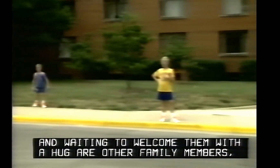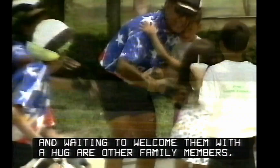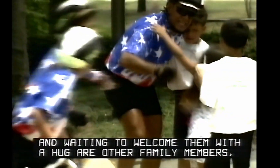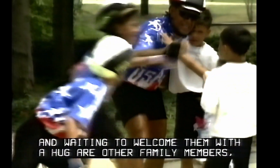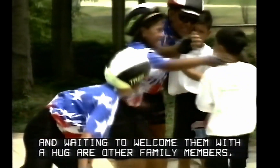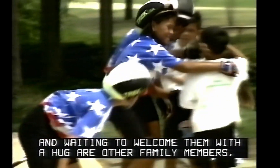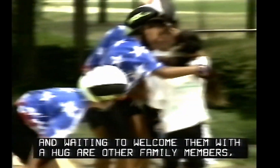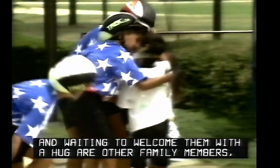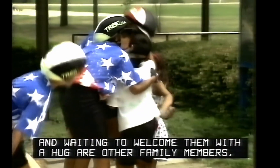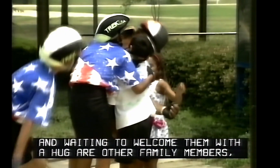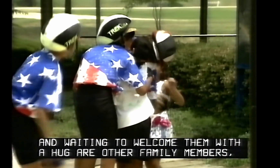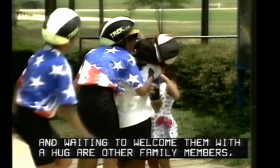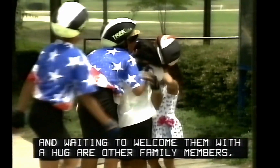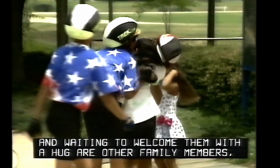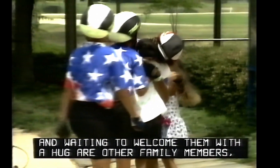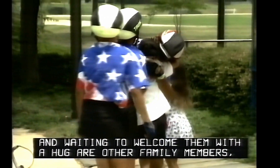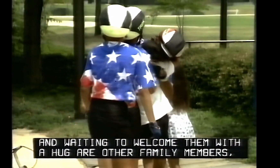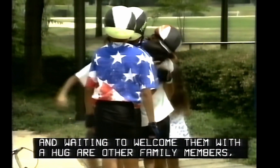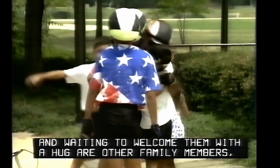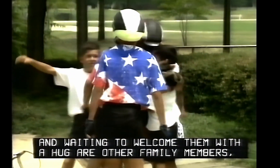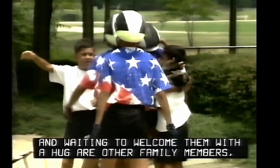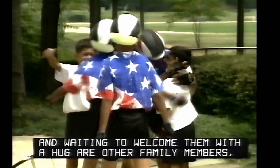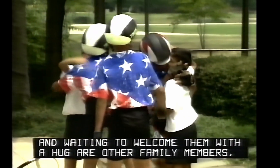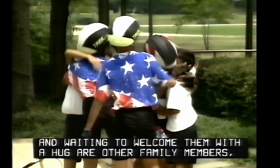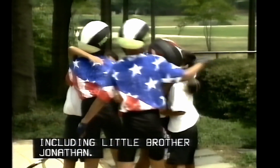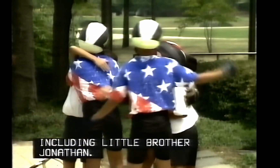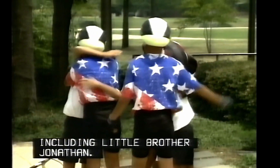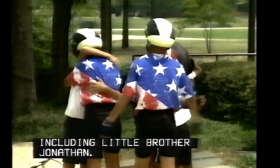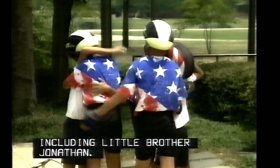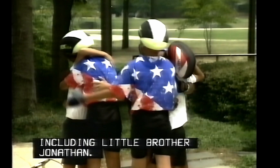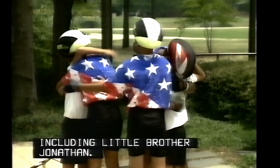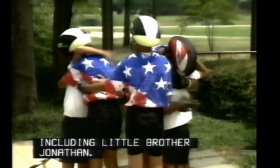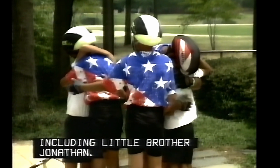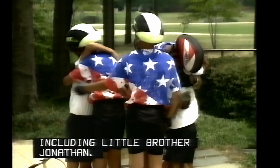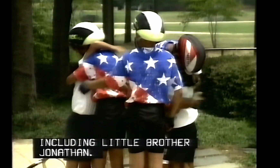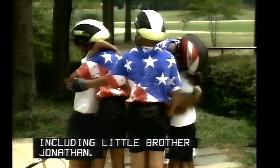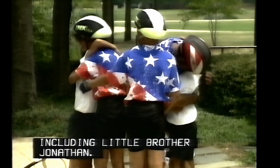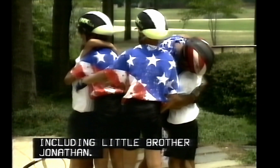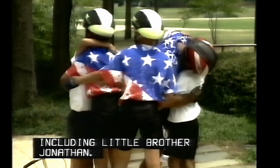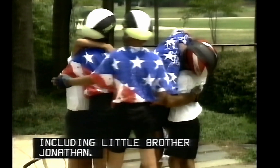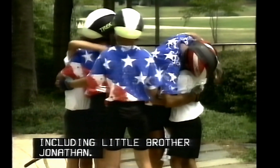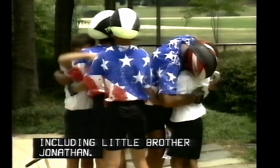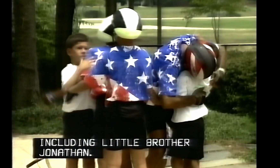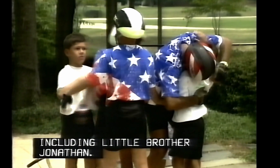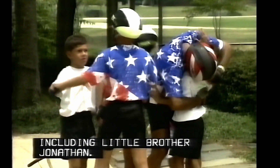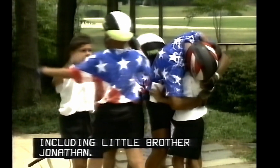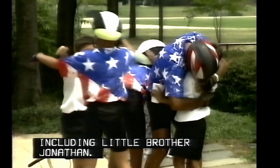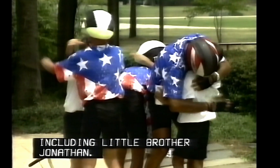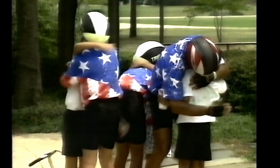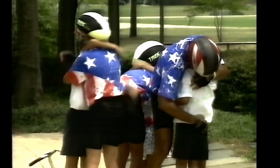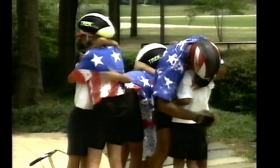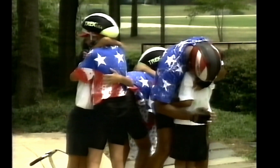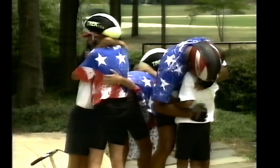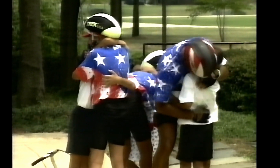And to maintain and care for their bodies, the cyclists eat foods high in carbohydrates, a lot of bananas and peanut